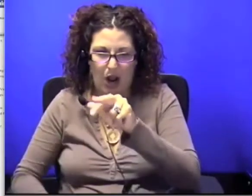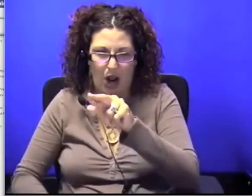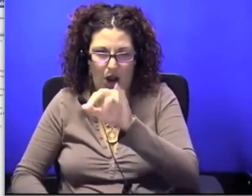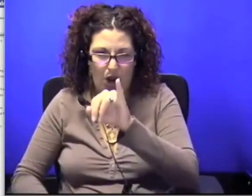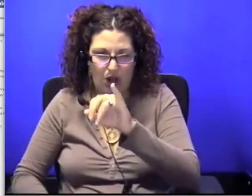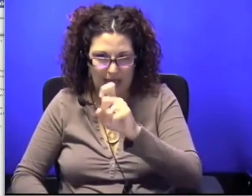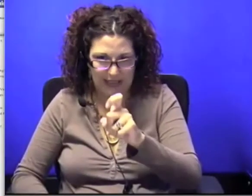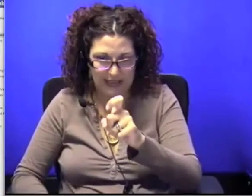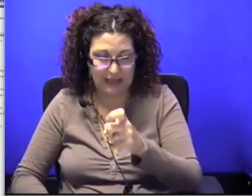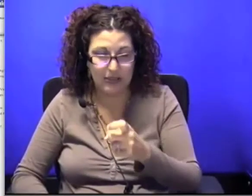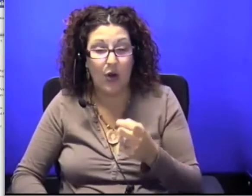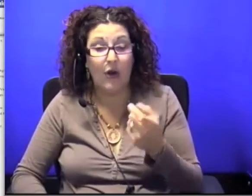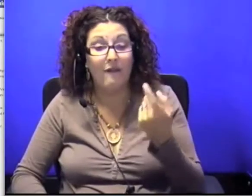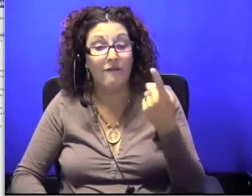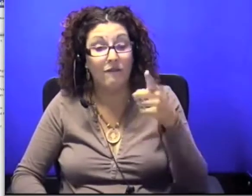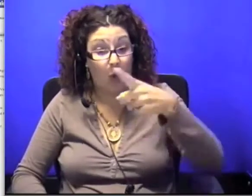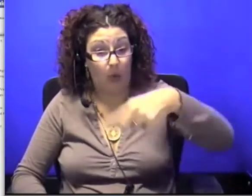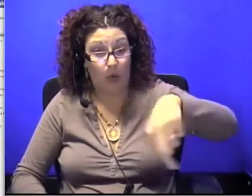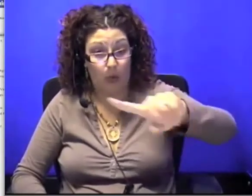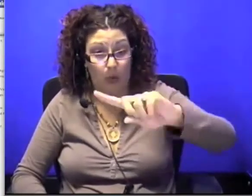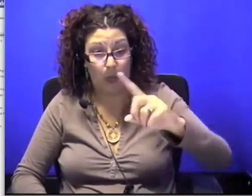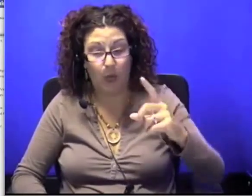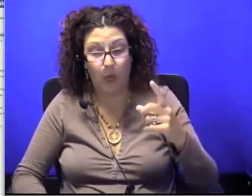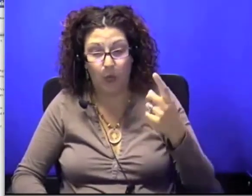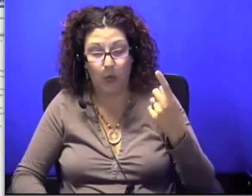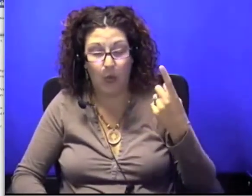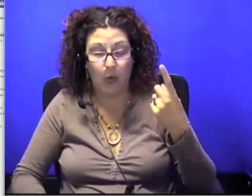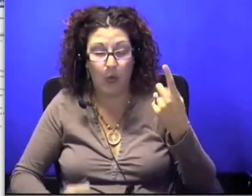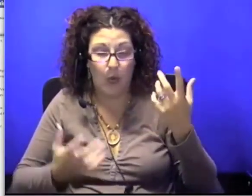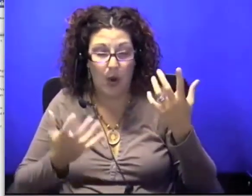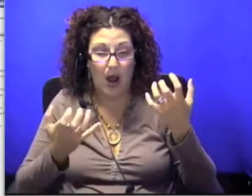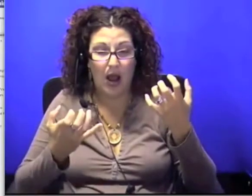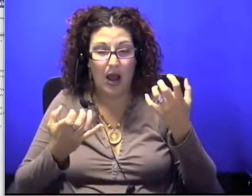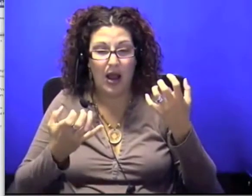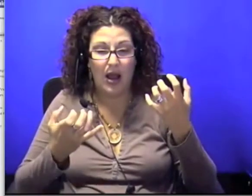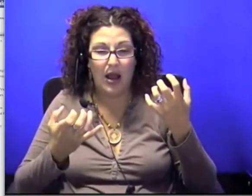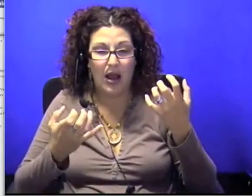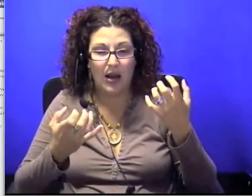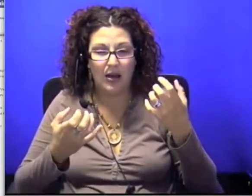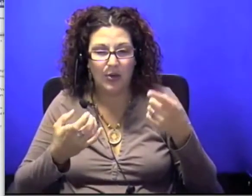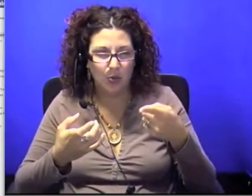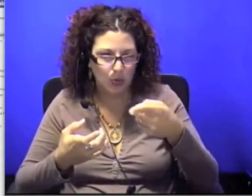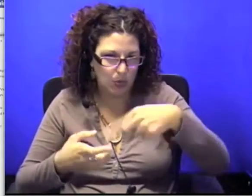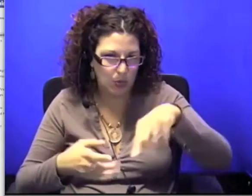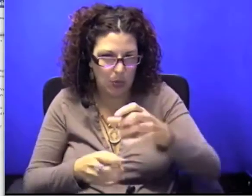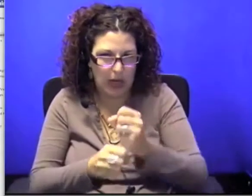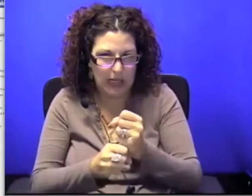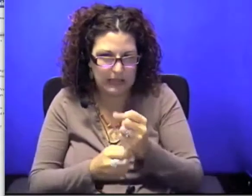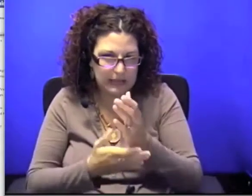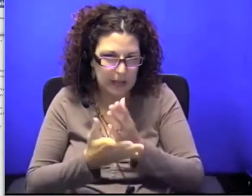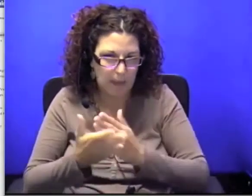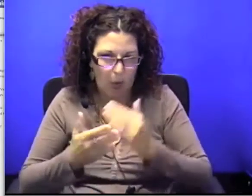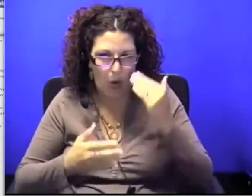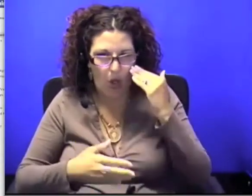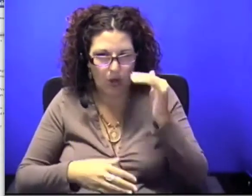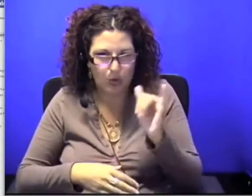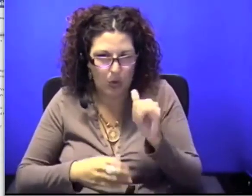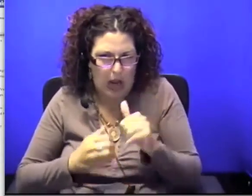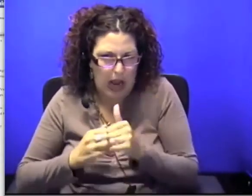RX. And so I wanted to, for your benefit, for all of our benefits really, for you to get some of that wealth of knowledge as